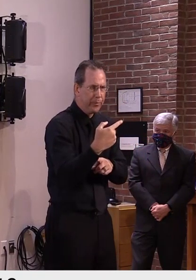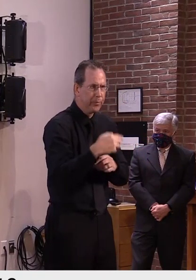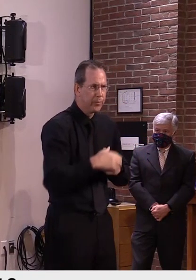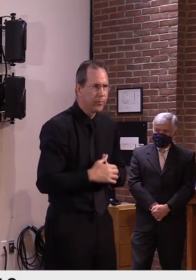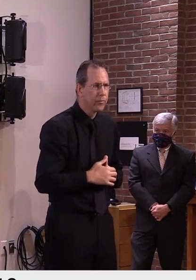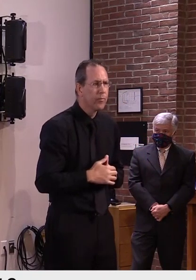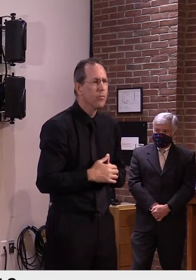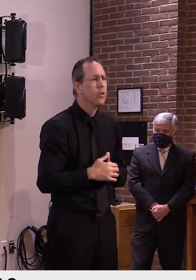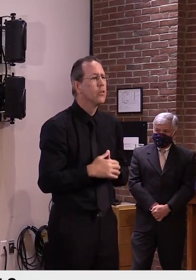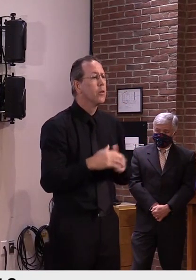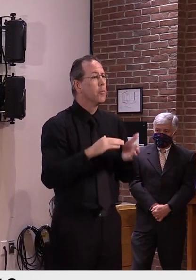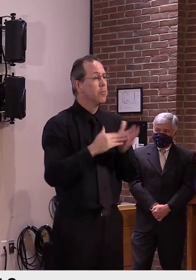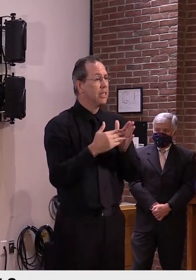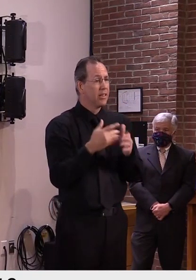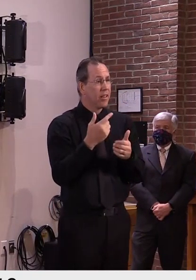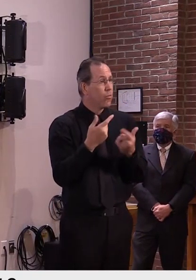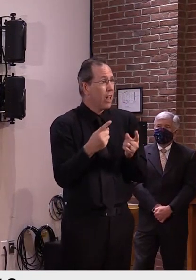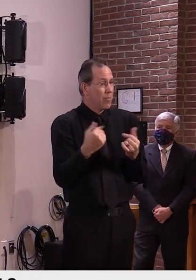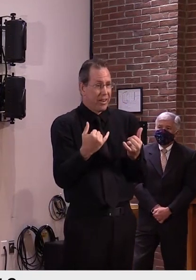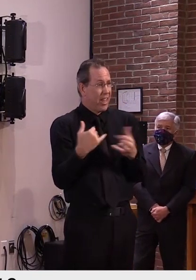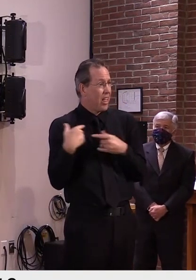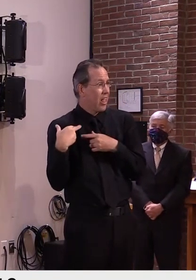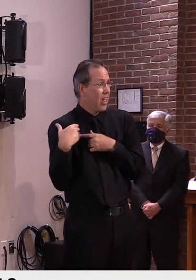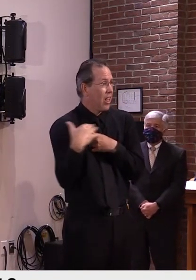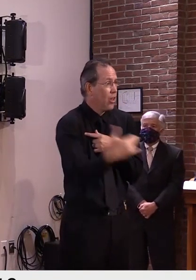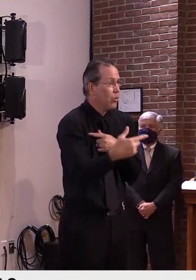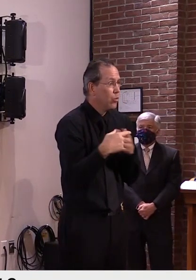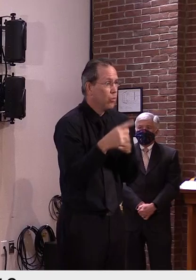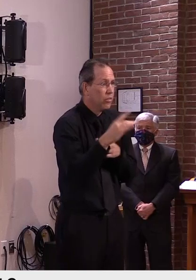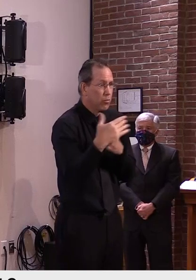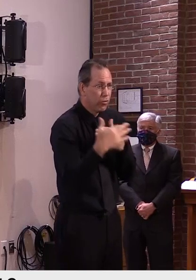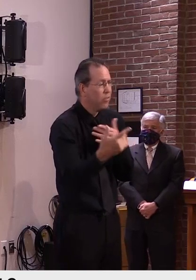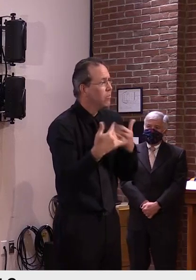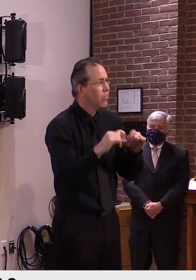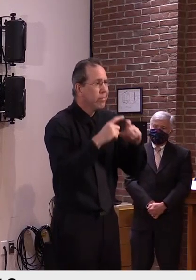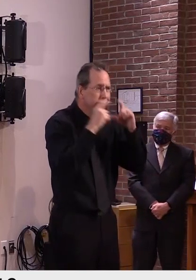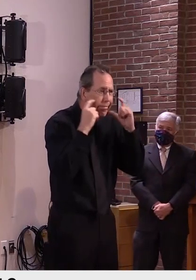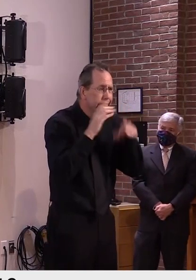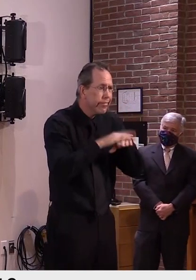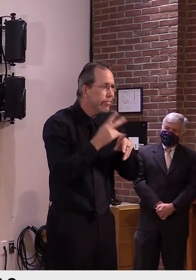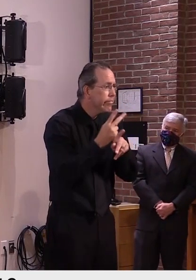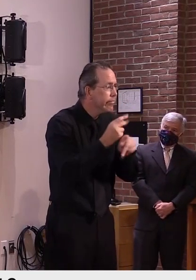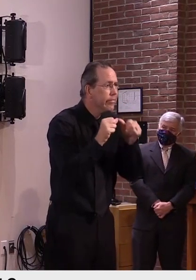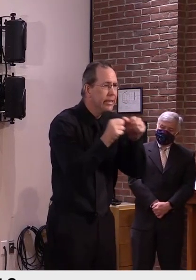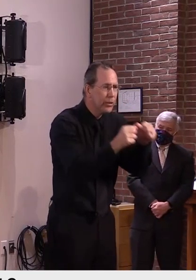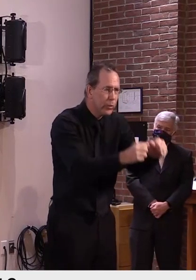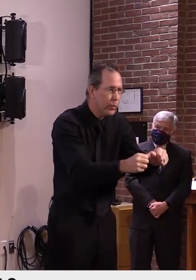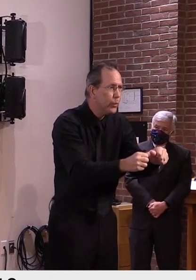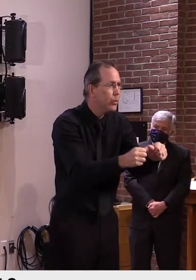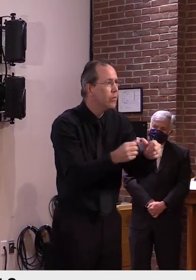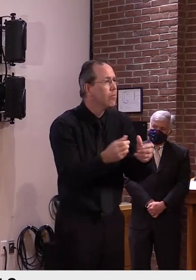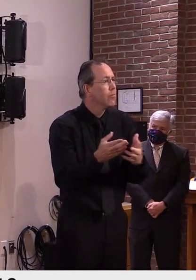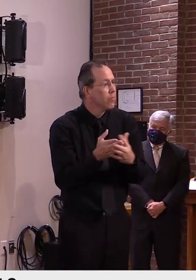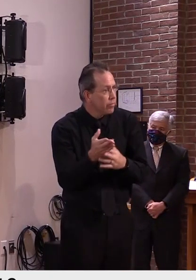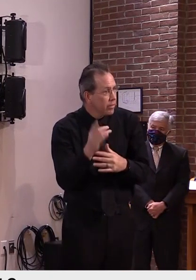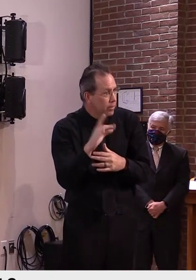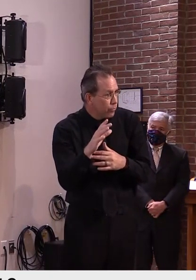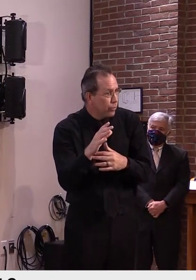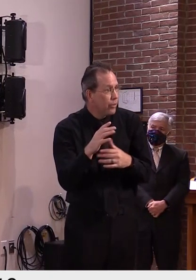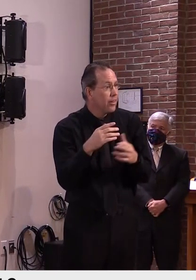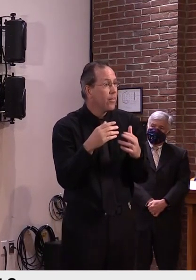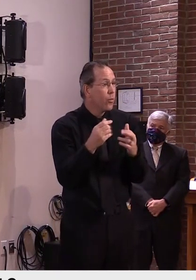things we're doing today actually will continue on even when a vaccine arrives